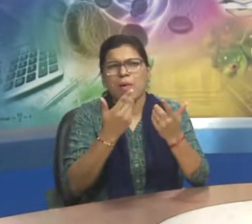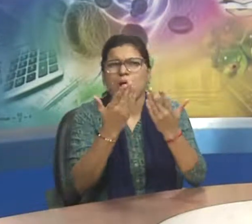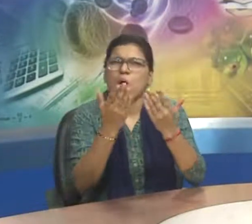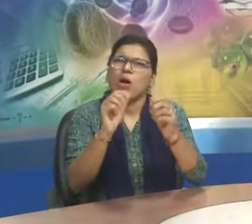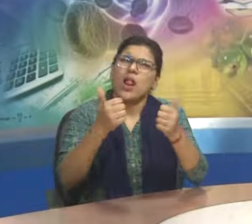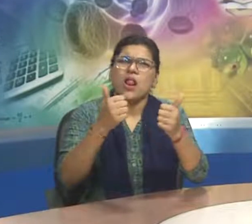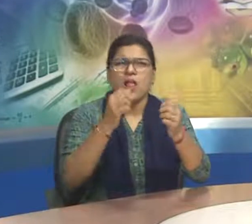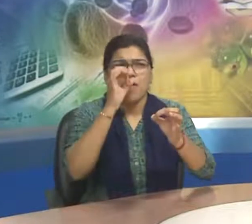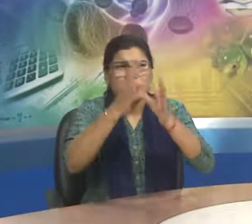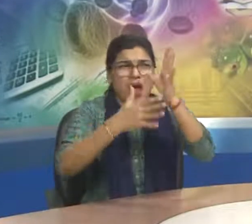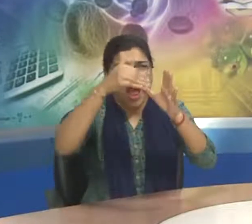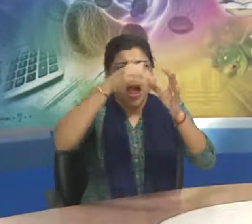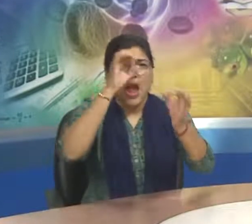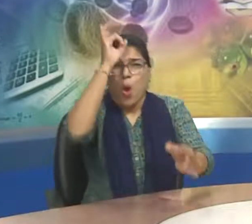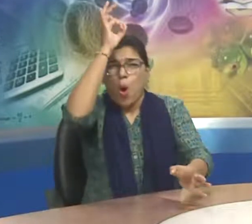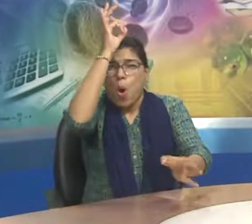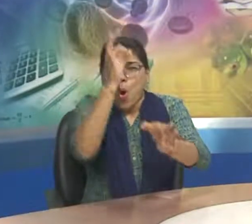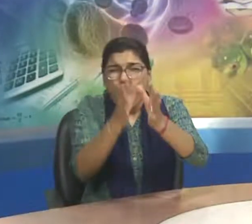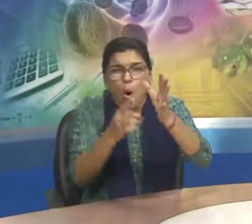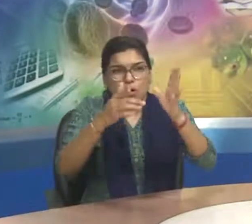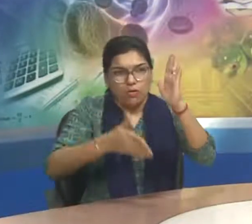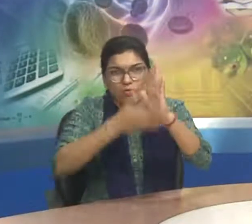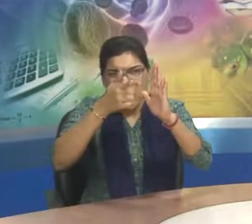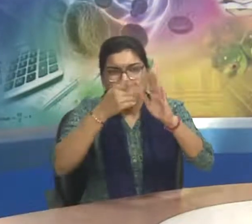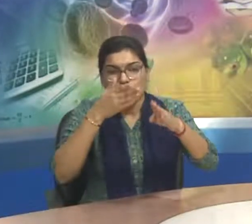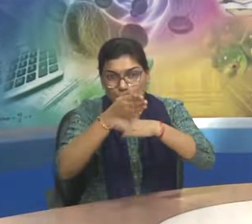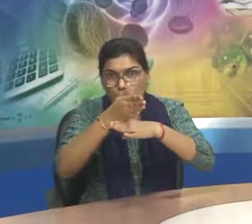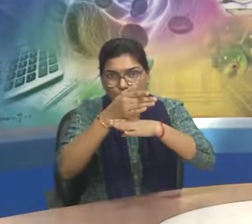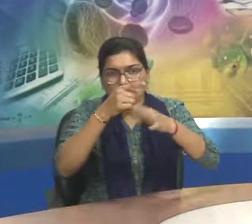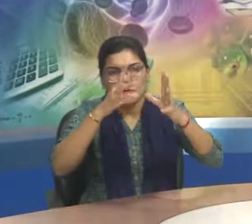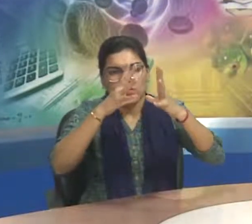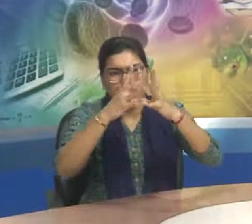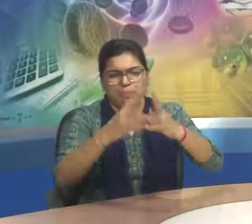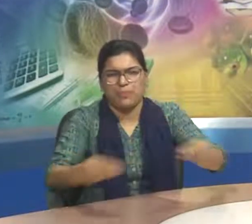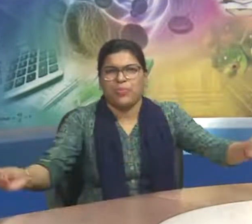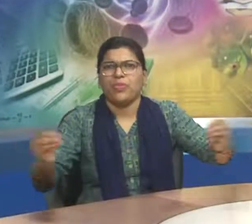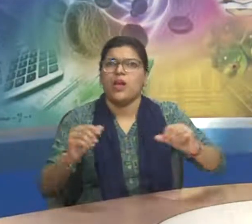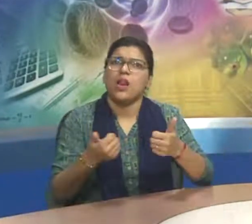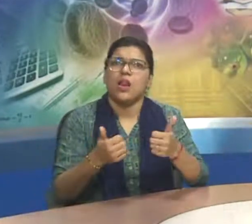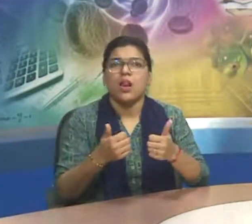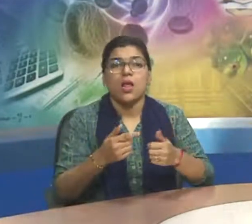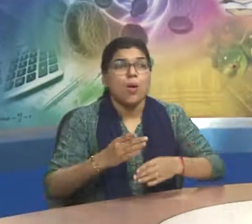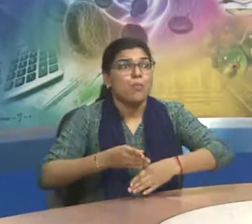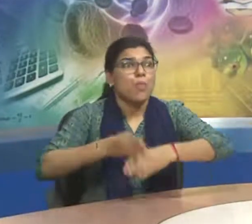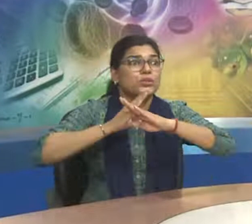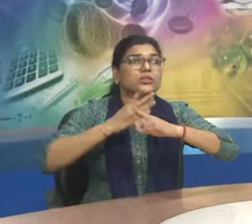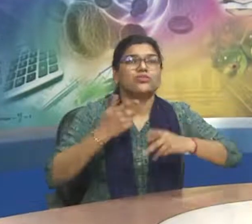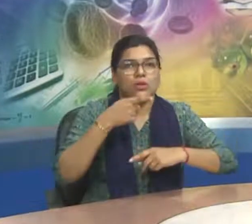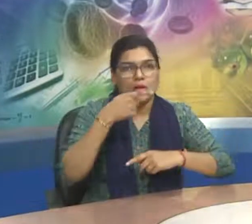We also use copper and zinc for making brass items.